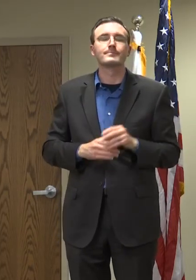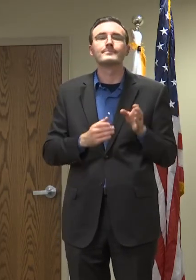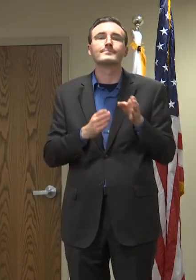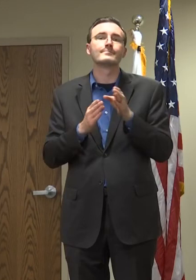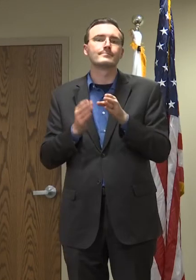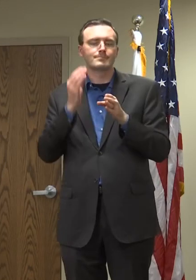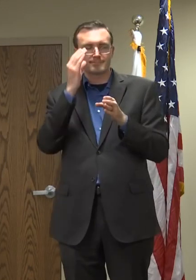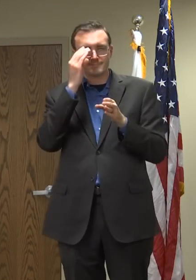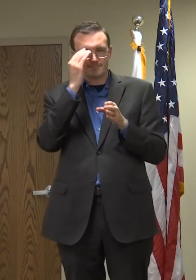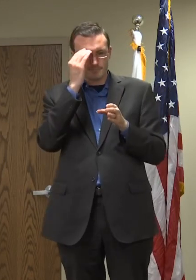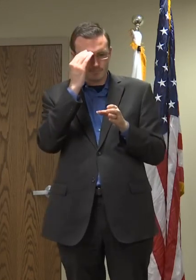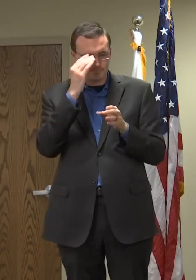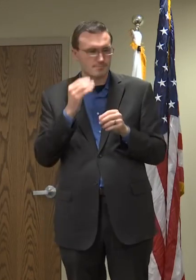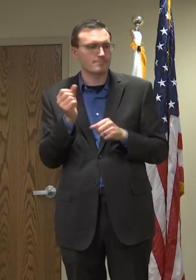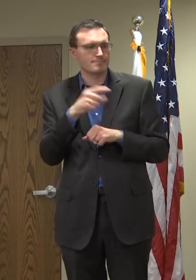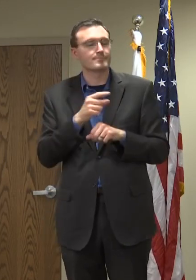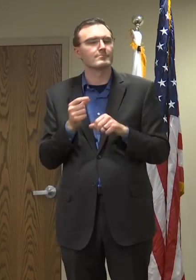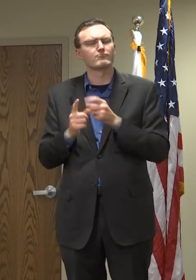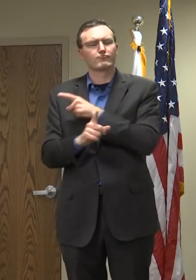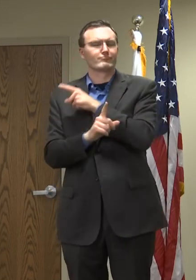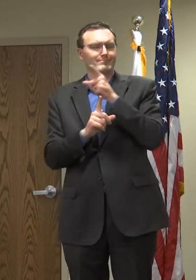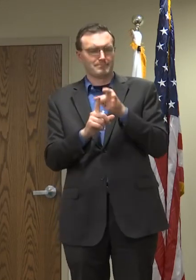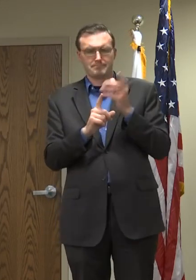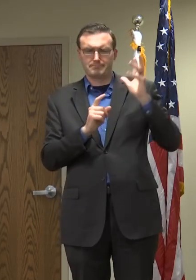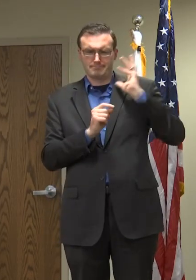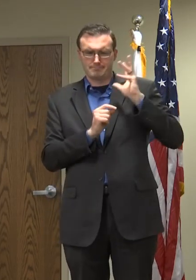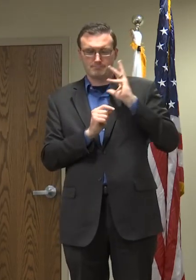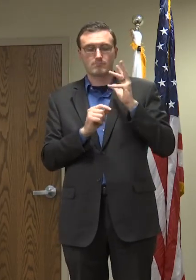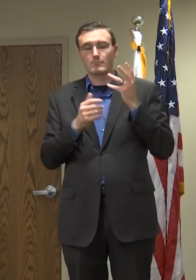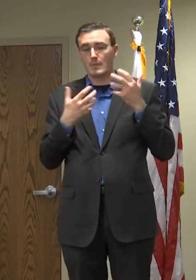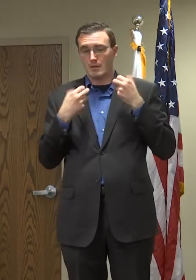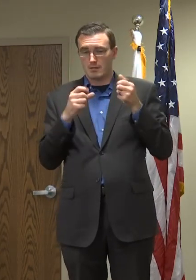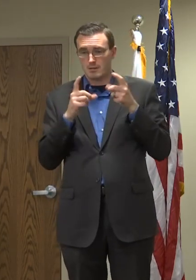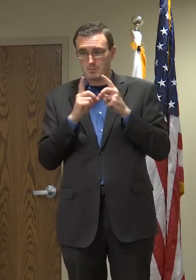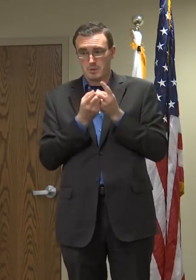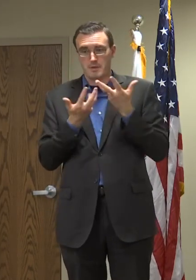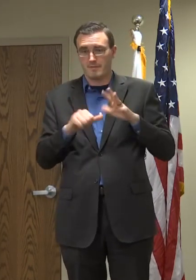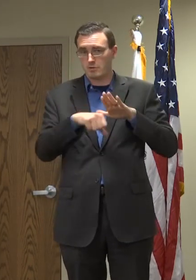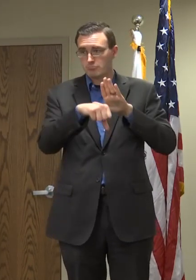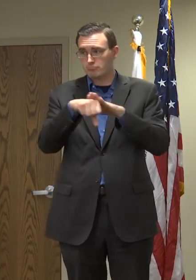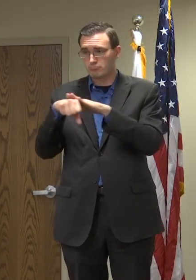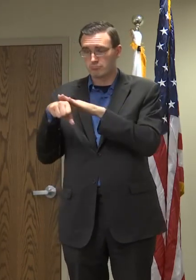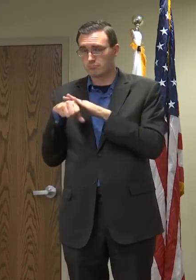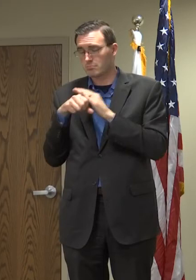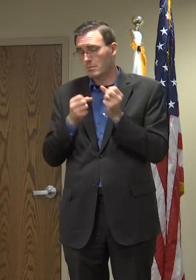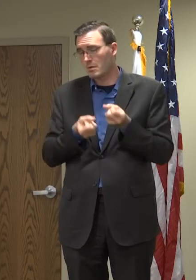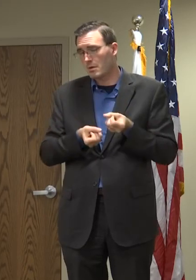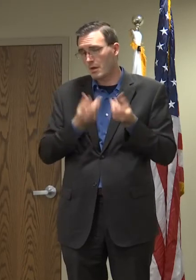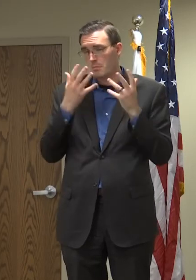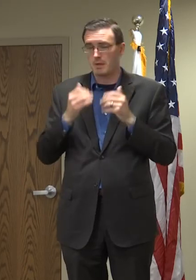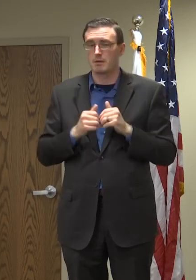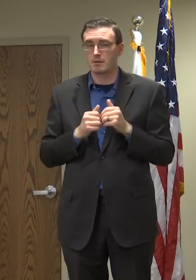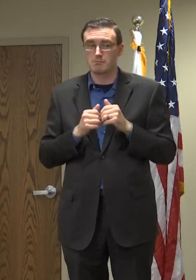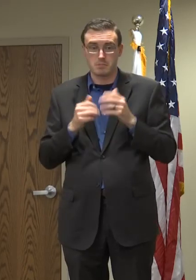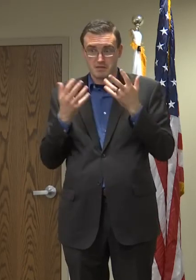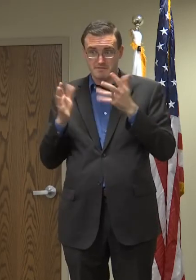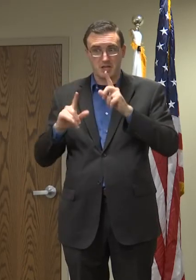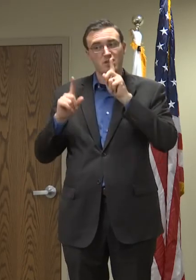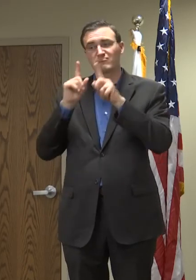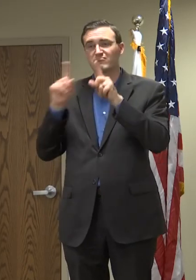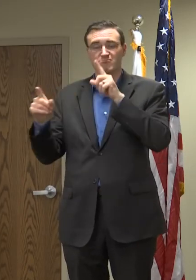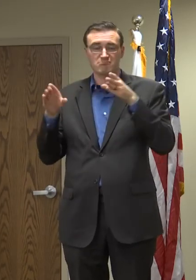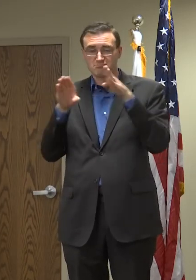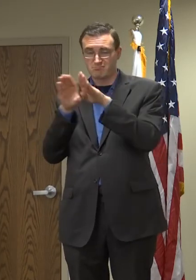given to businesses, and have they shut anyone down? So the question was, how many warnings have we issued